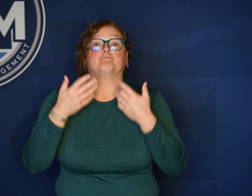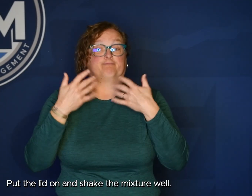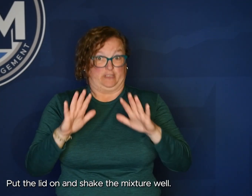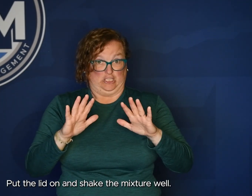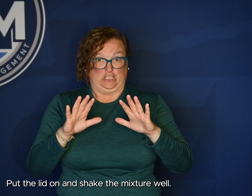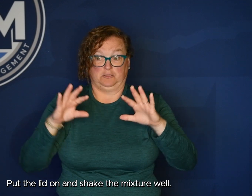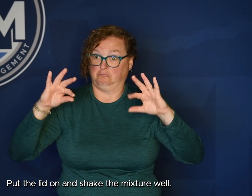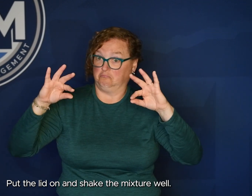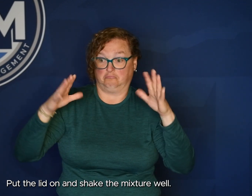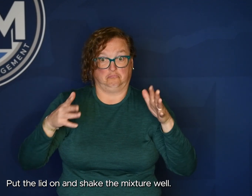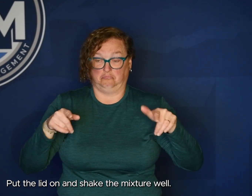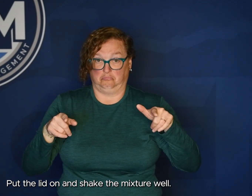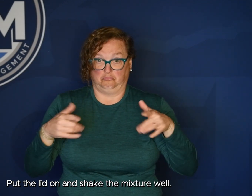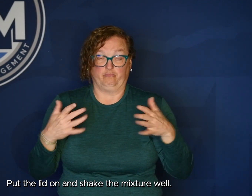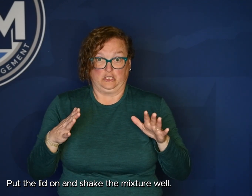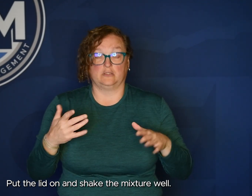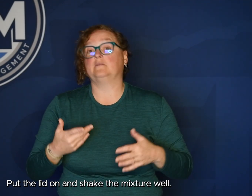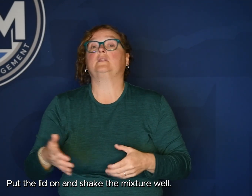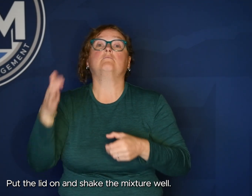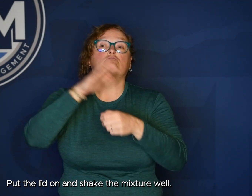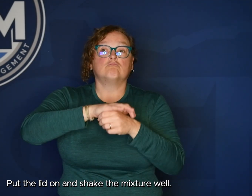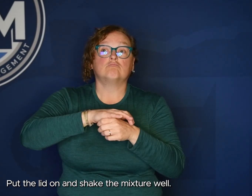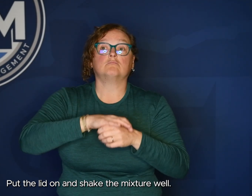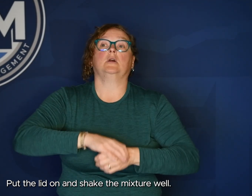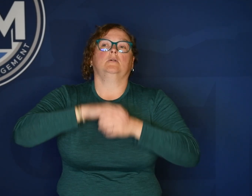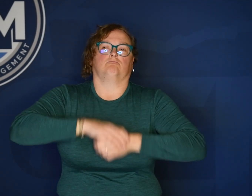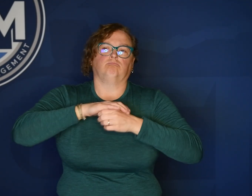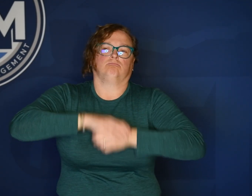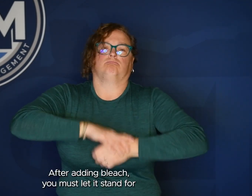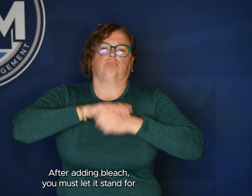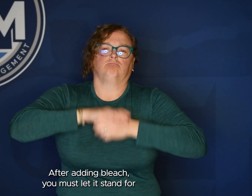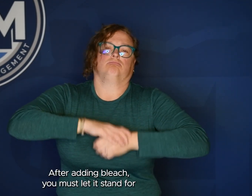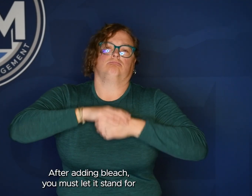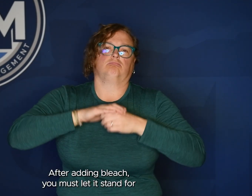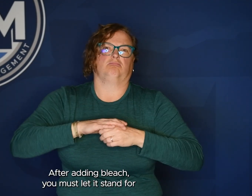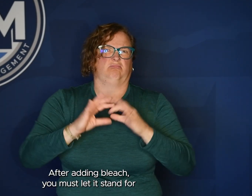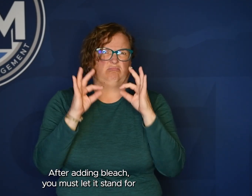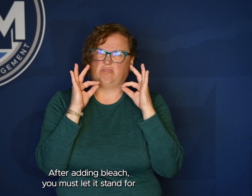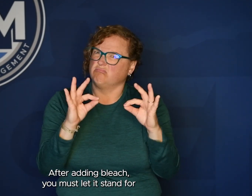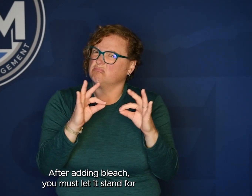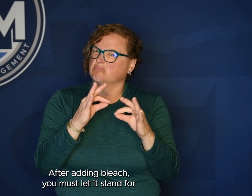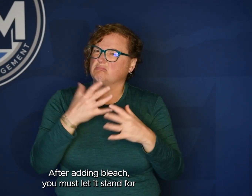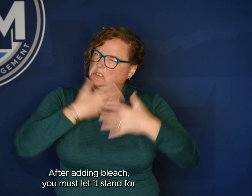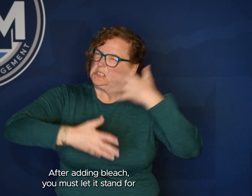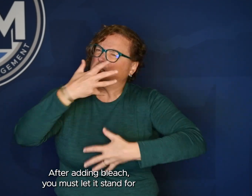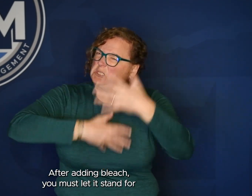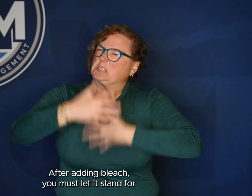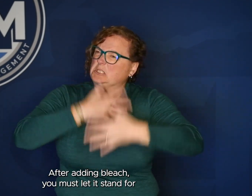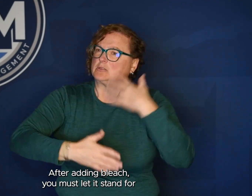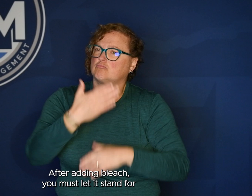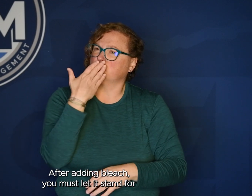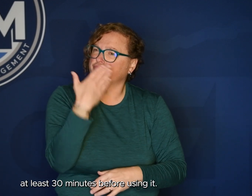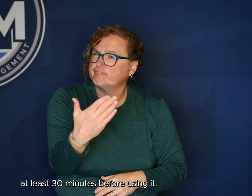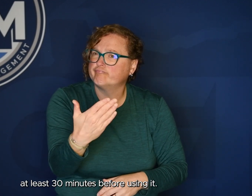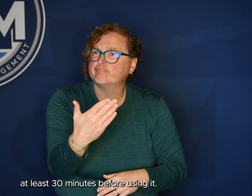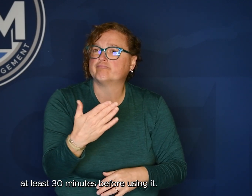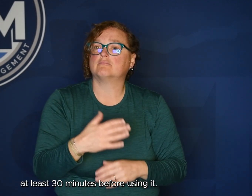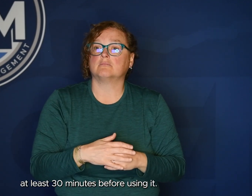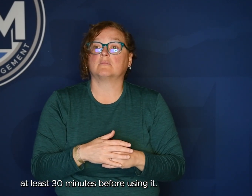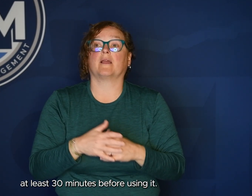Put the lid on and shake the mixture well. After adding bleach, you must let it stand for at least 30 minutes